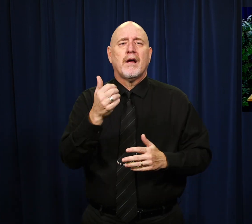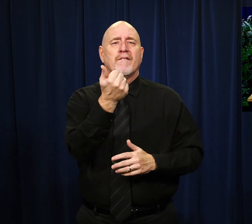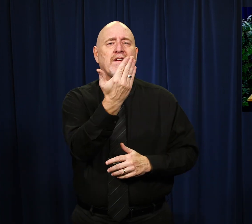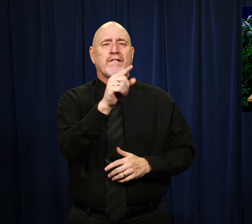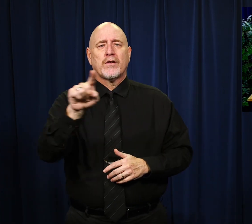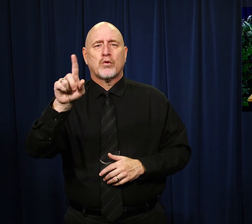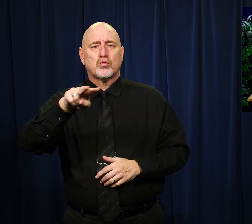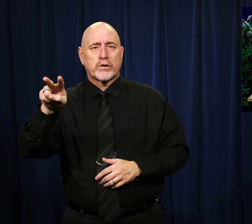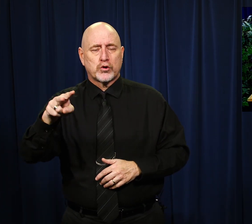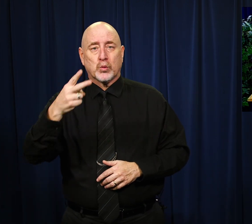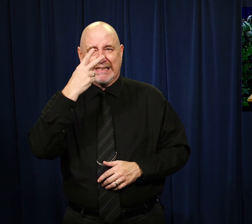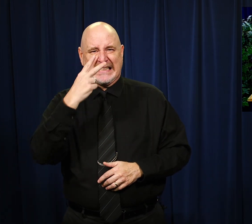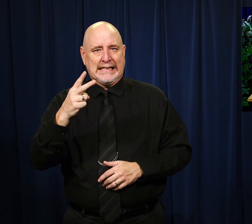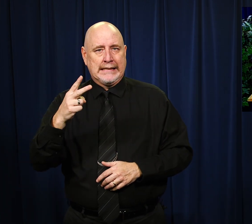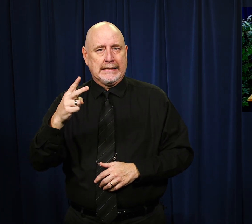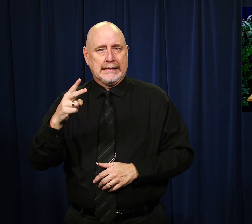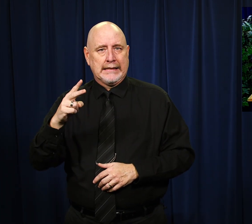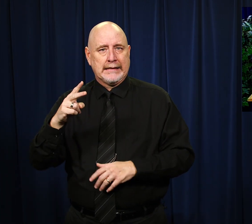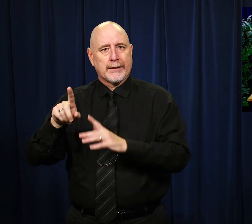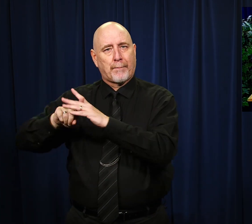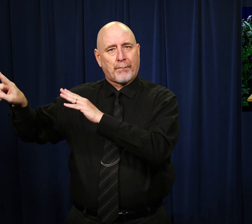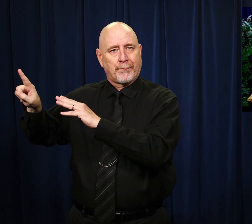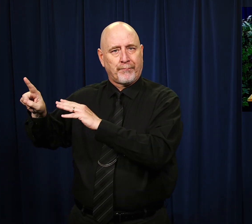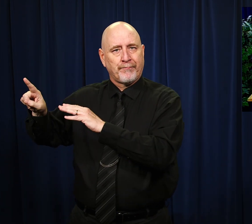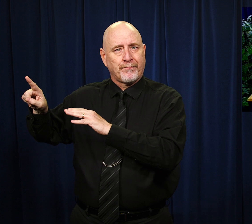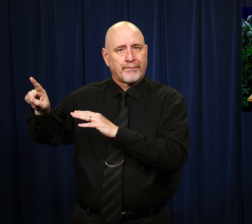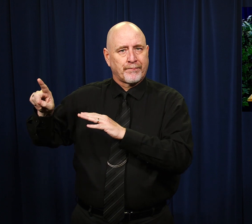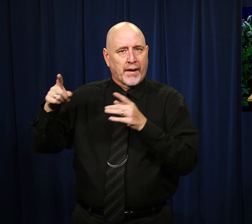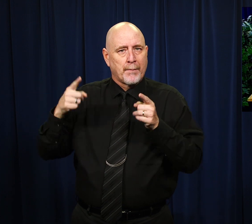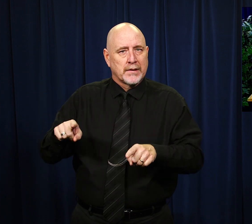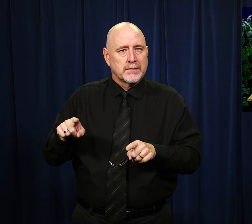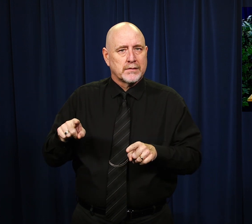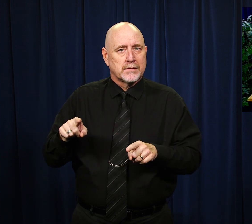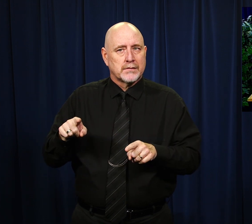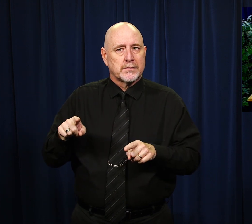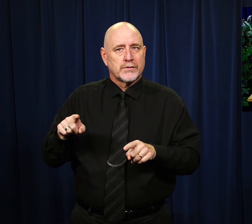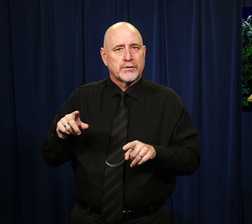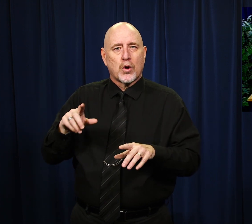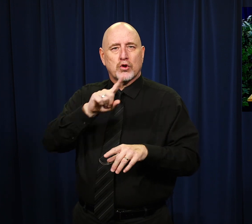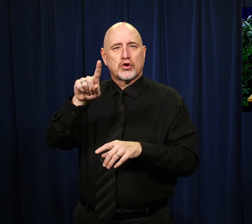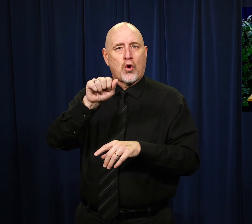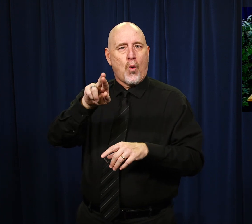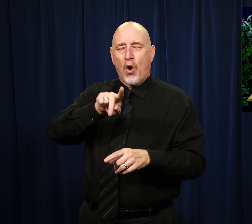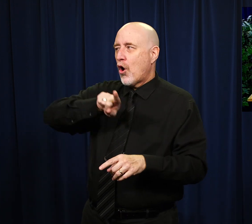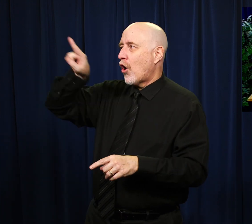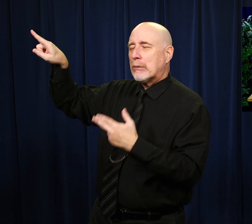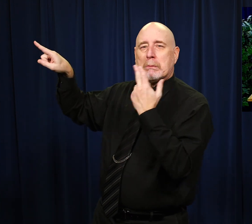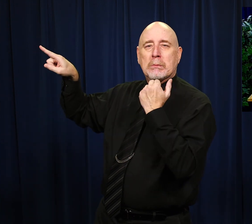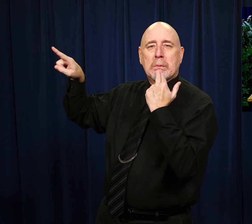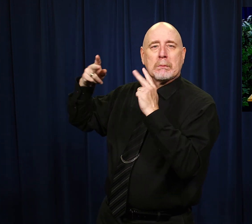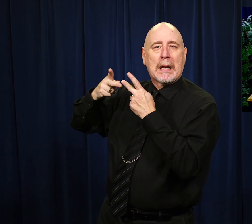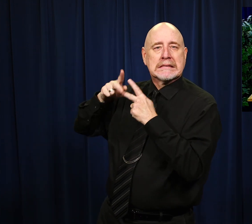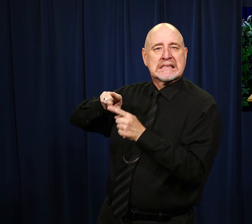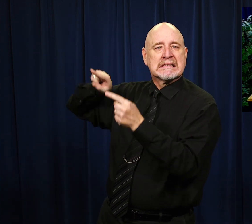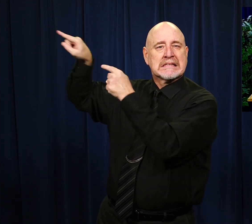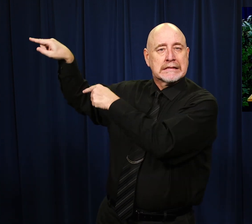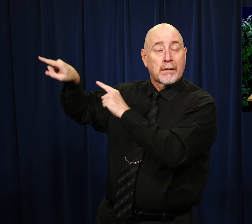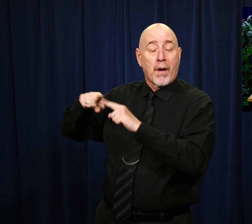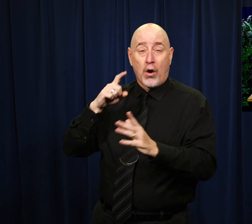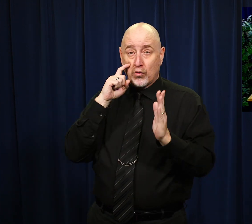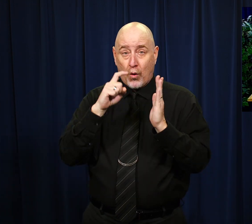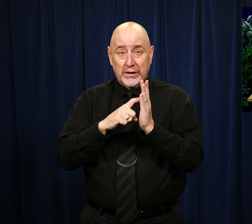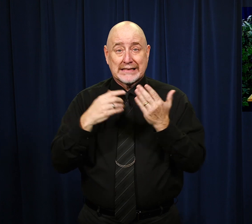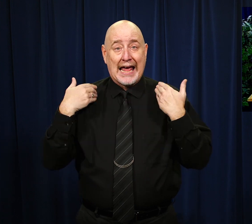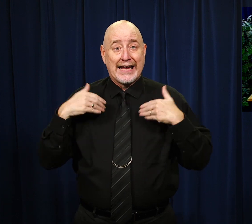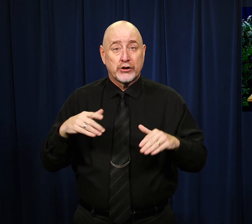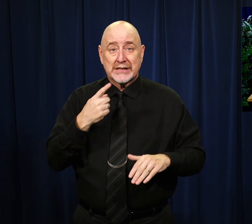15 through 22, we see the escape itself. He wants to go then off to Zoar, this tiny place. But do you notice that